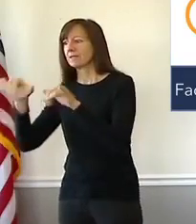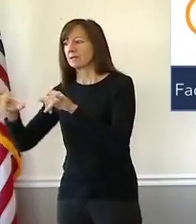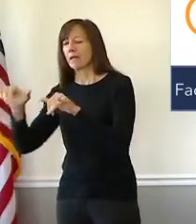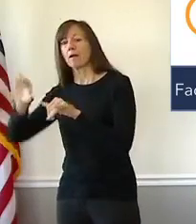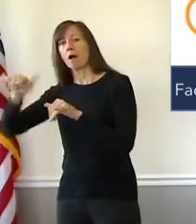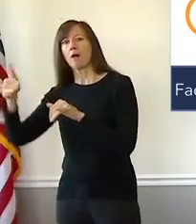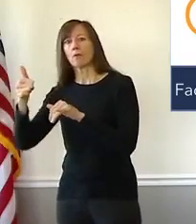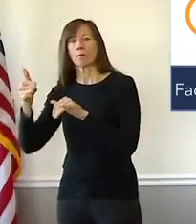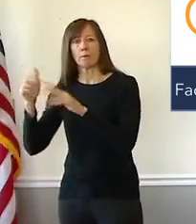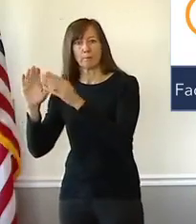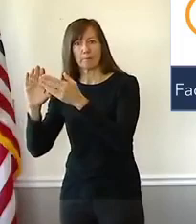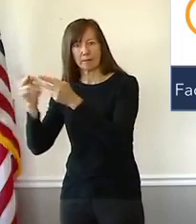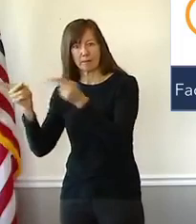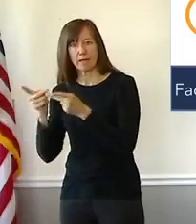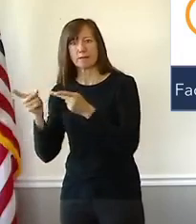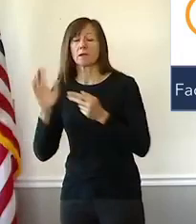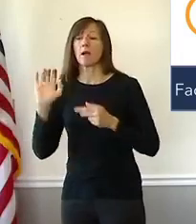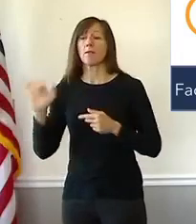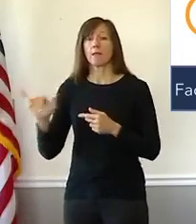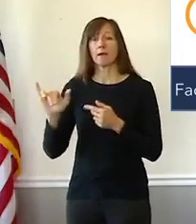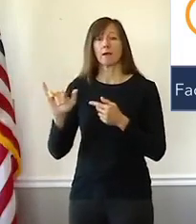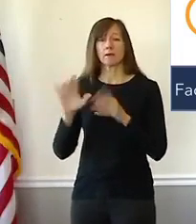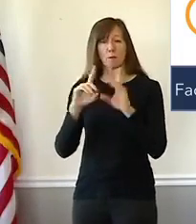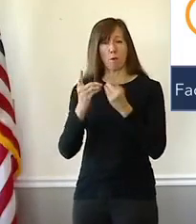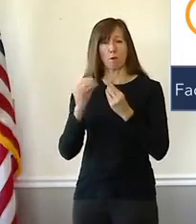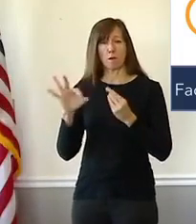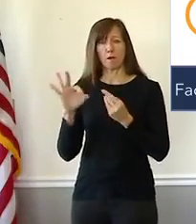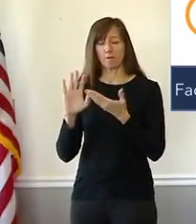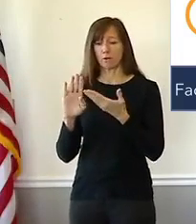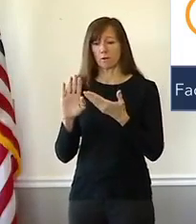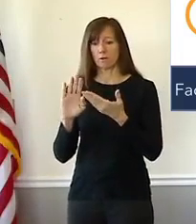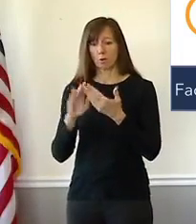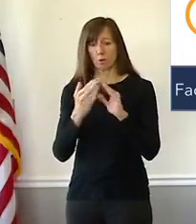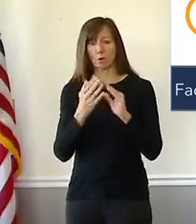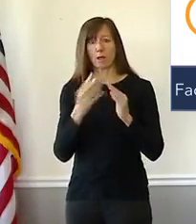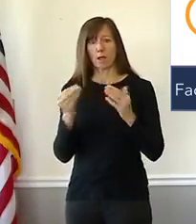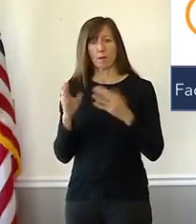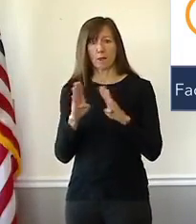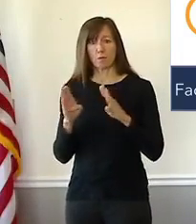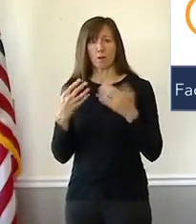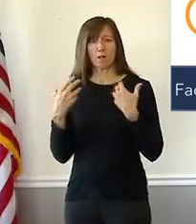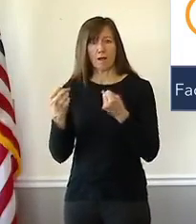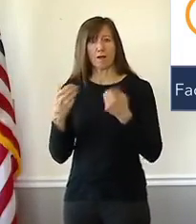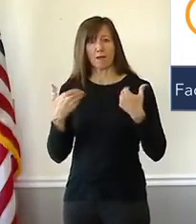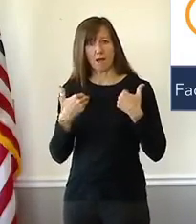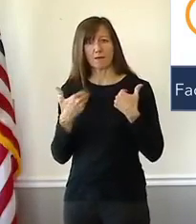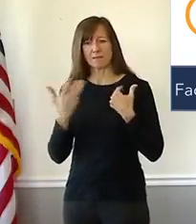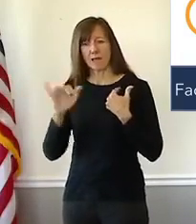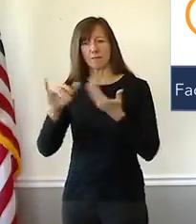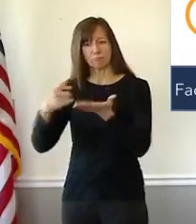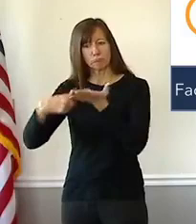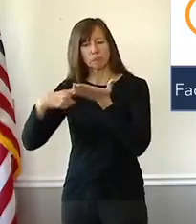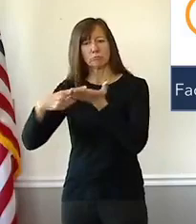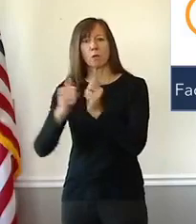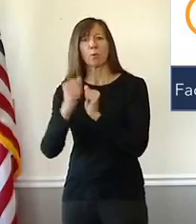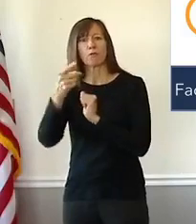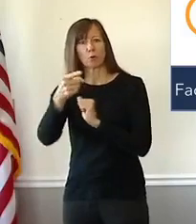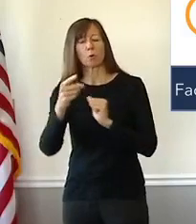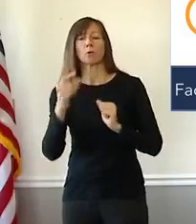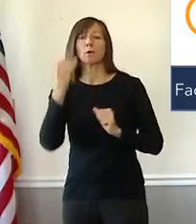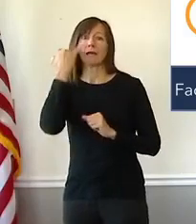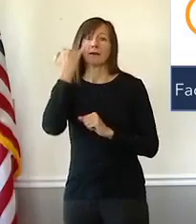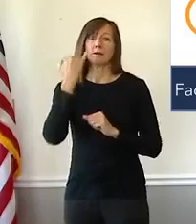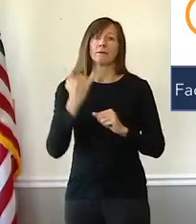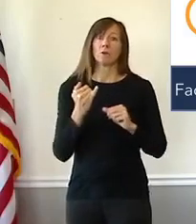Community Health would have that interaction with you and would make that determination. You're living alone, you might quarantine at your house. It may be that